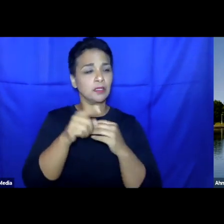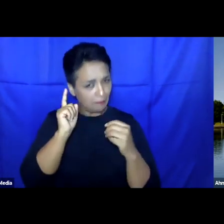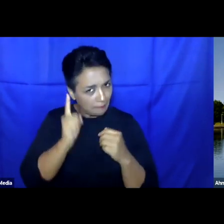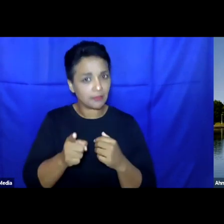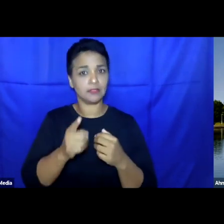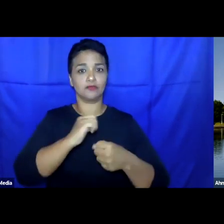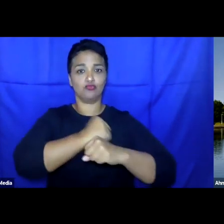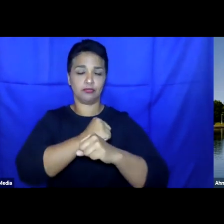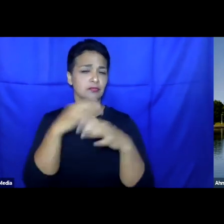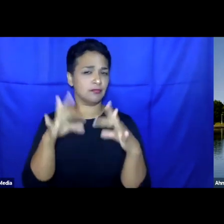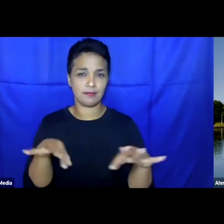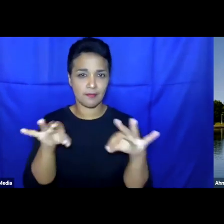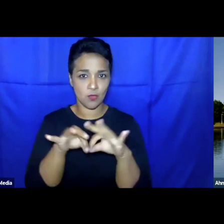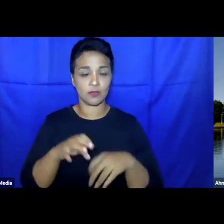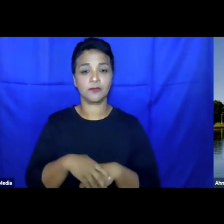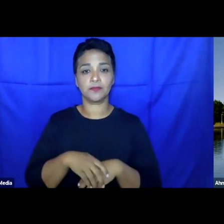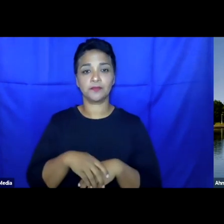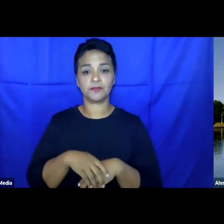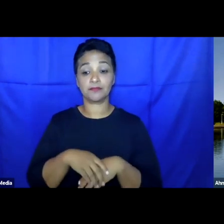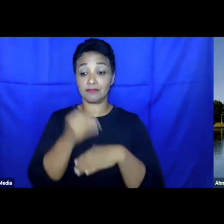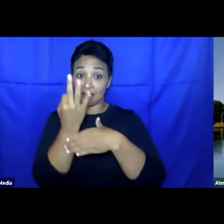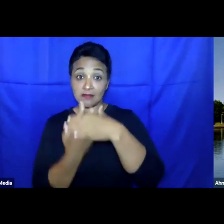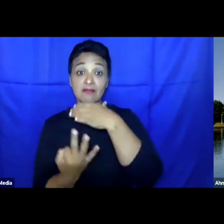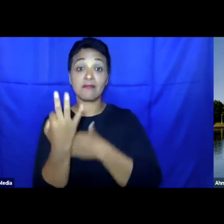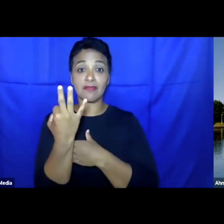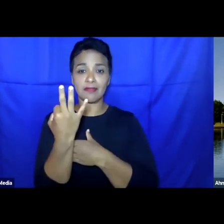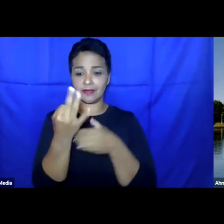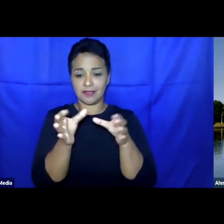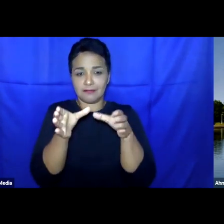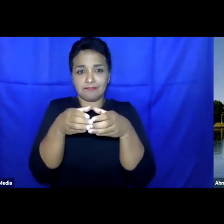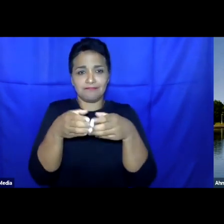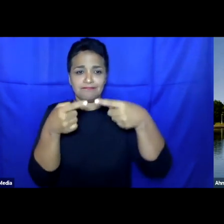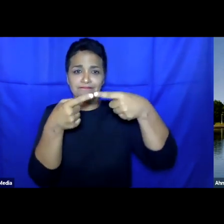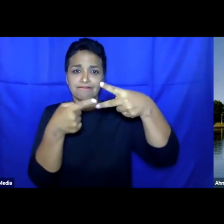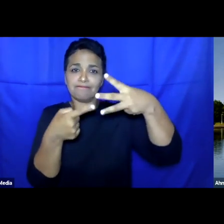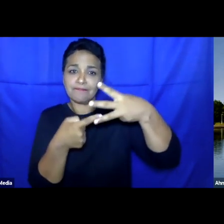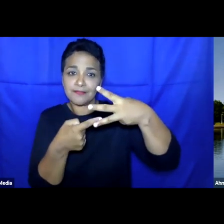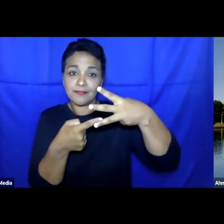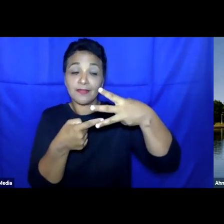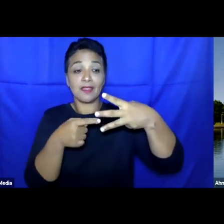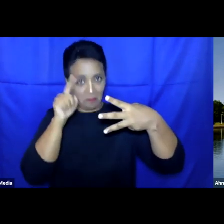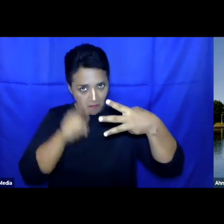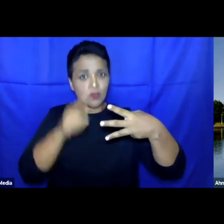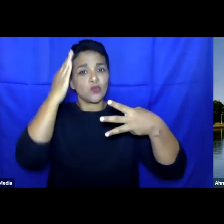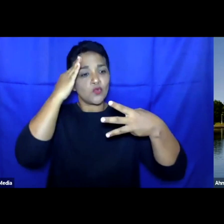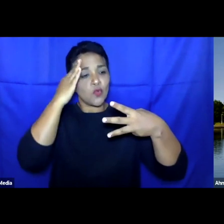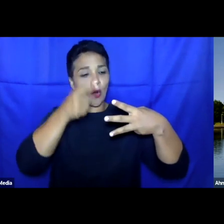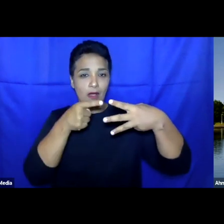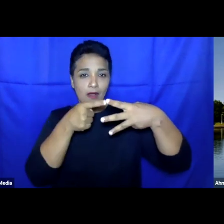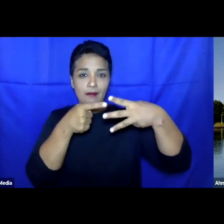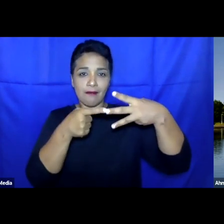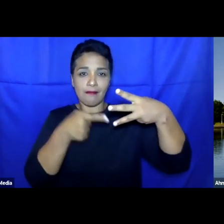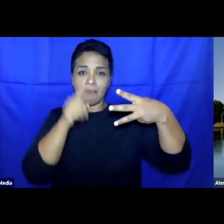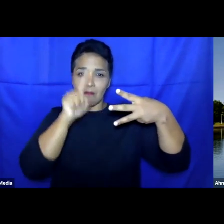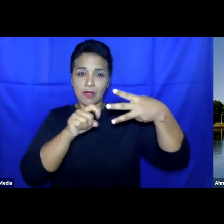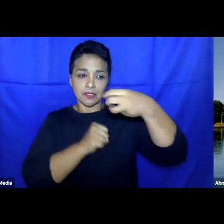The tripartite framework of respect, protect, and fulfill highlights the wide-ranging and multi-layered nature of